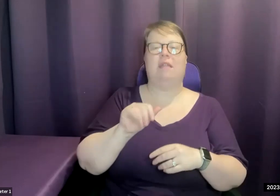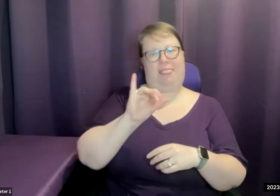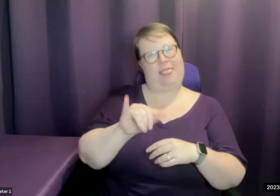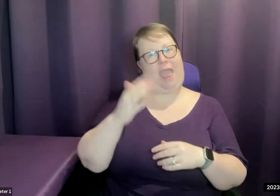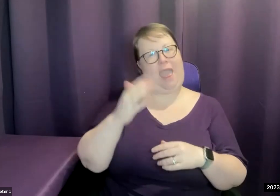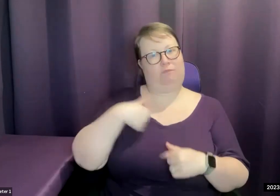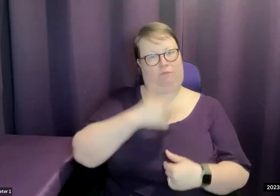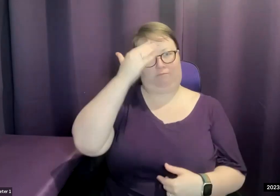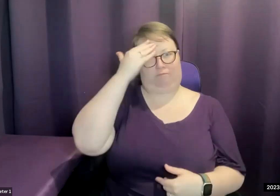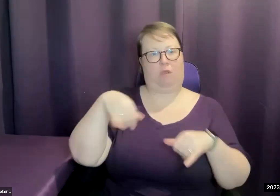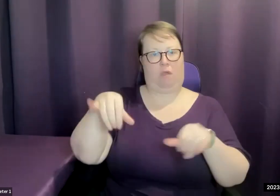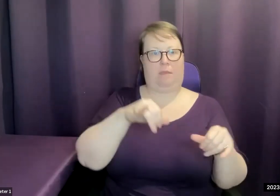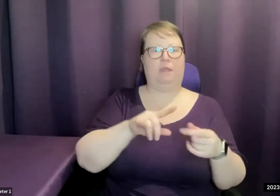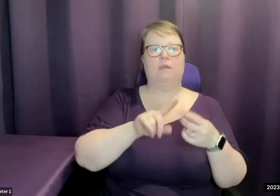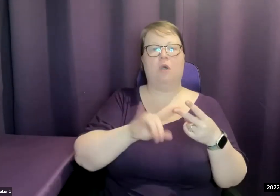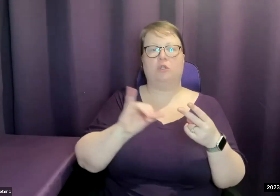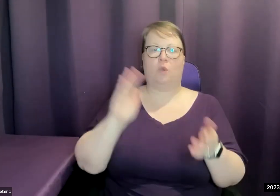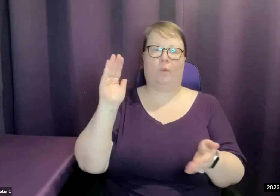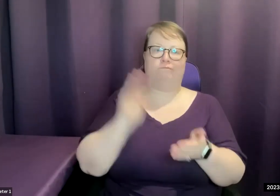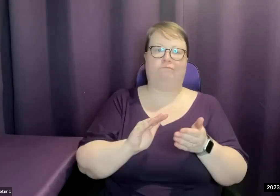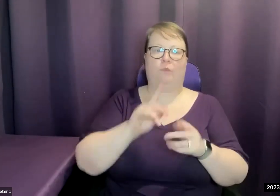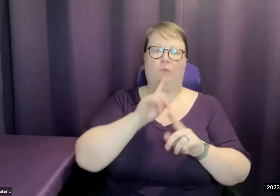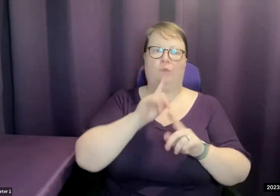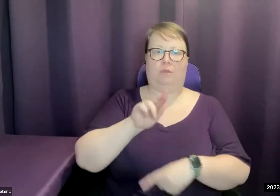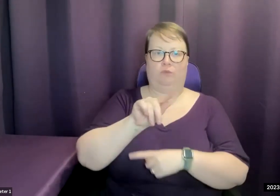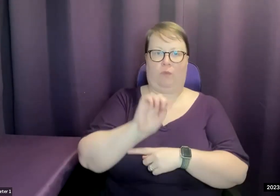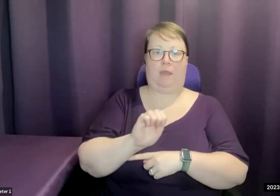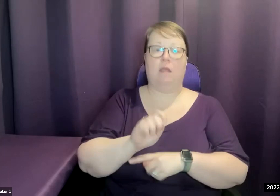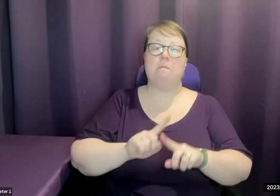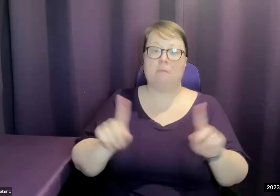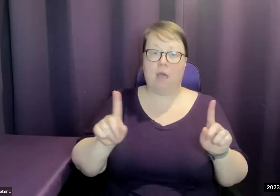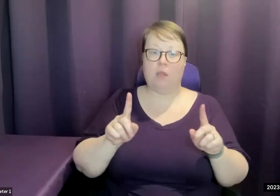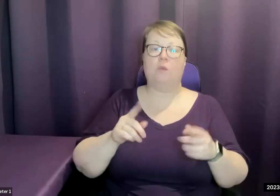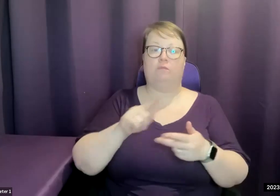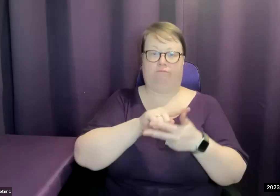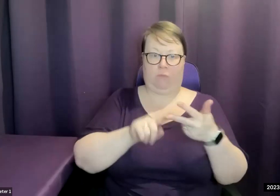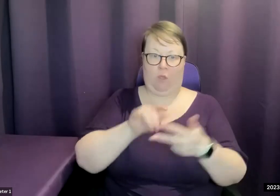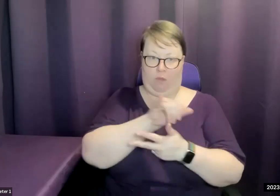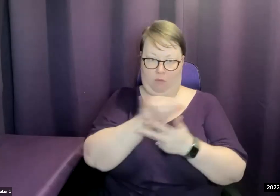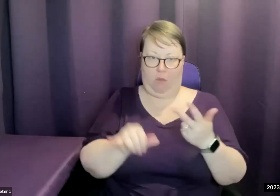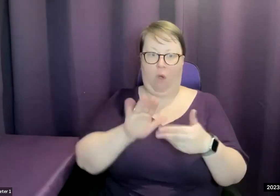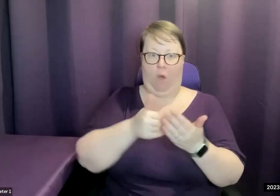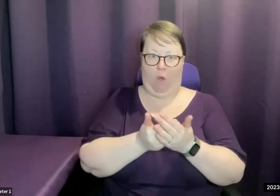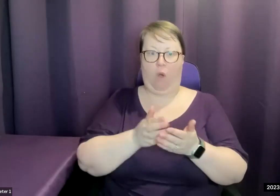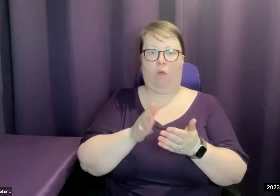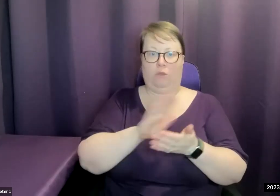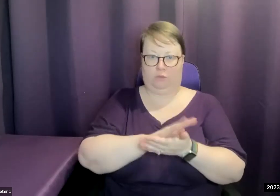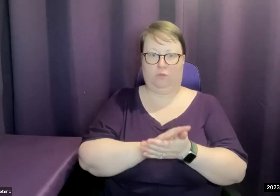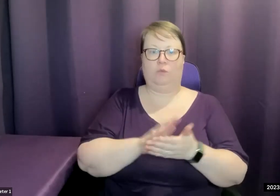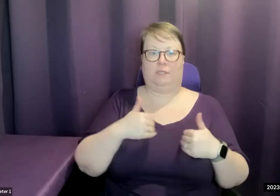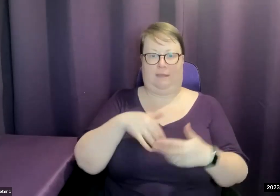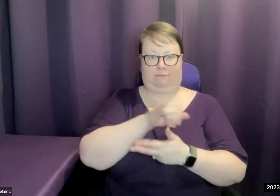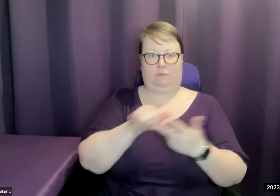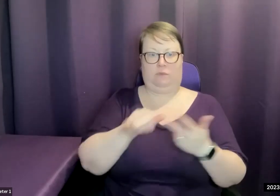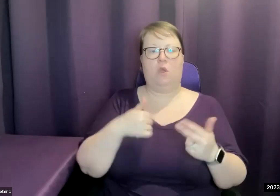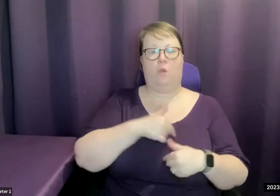However, sensitivity analysis of schools represented in all three waves suggests similar prevalence estimates and data are institutionally verified,